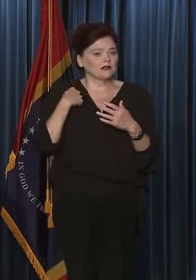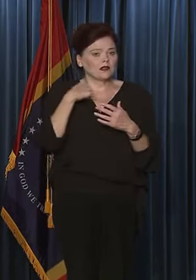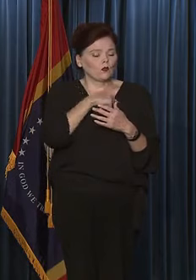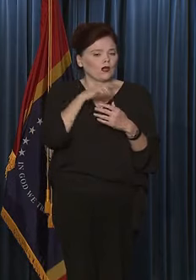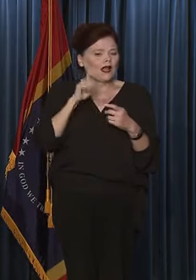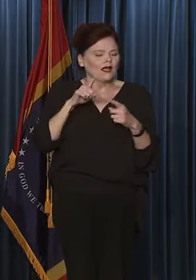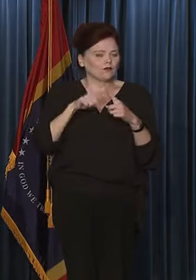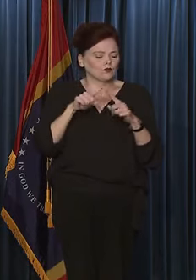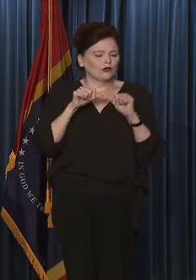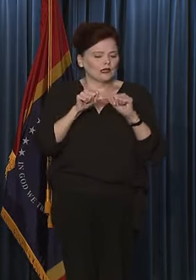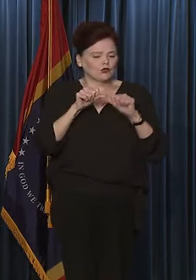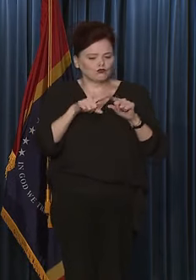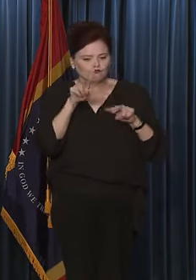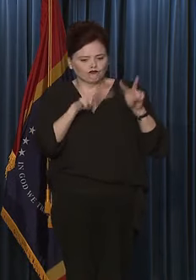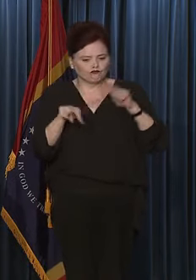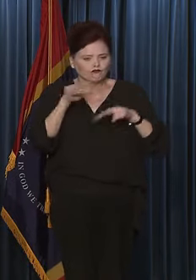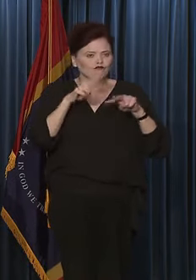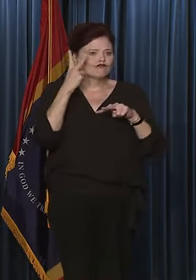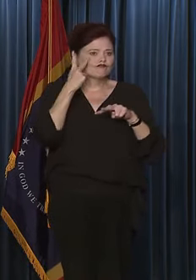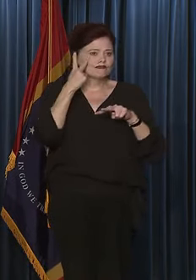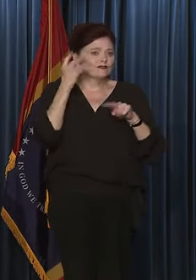to have to continue to look at and work through.